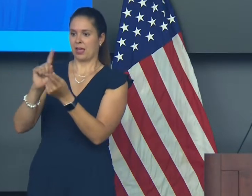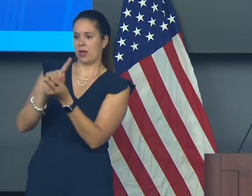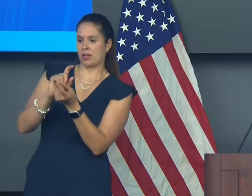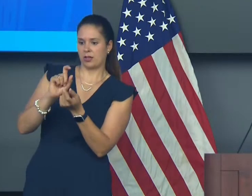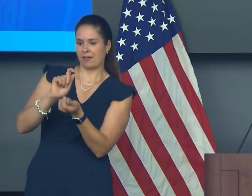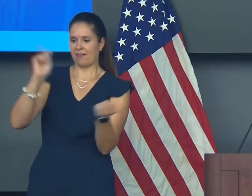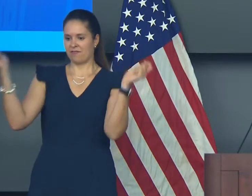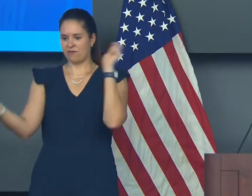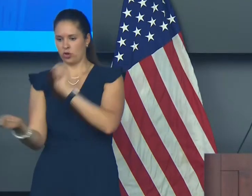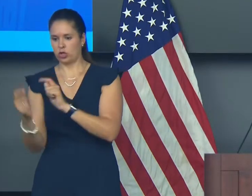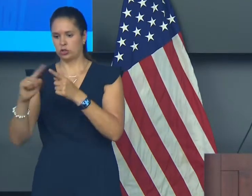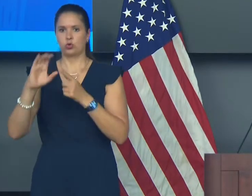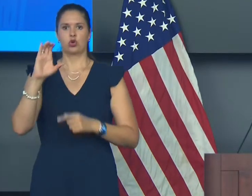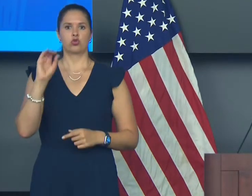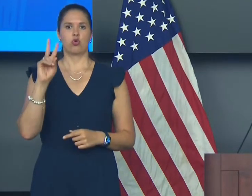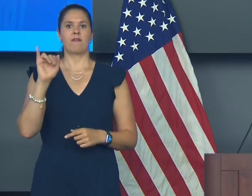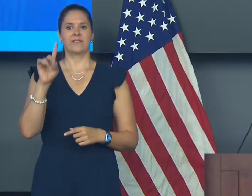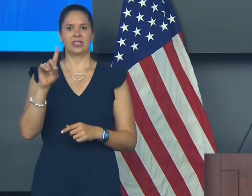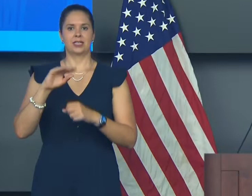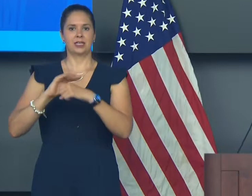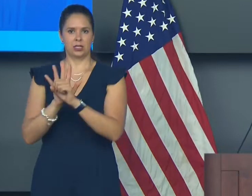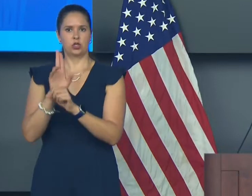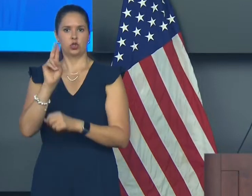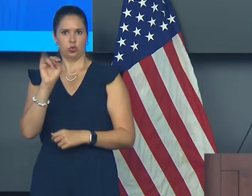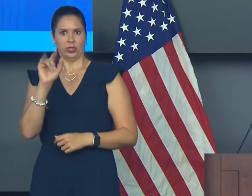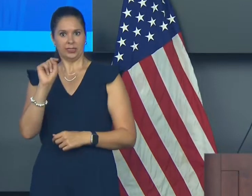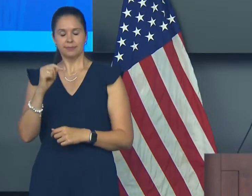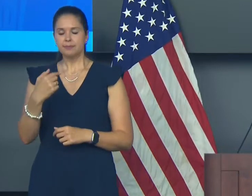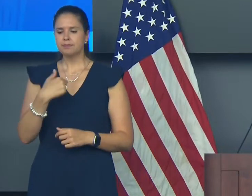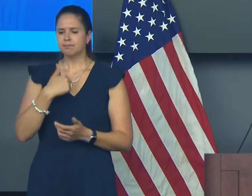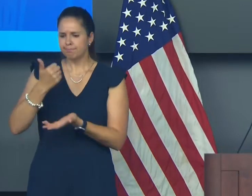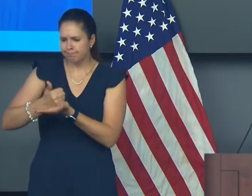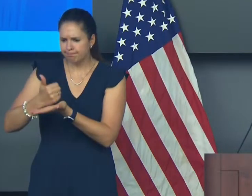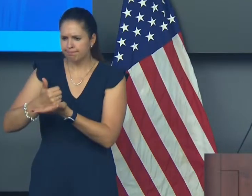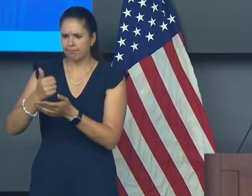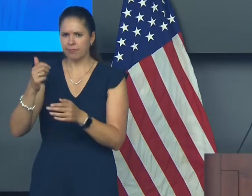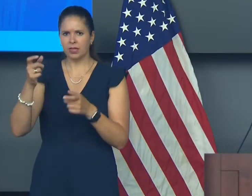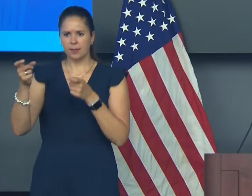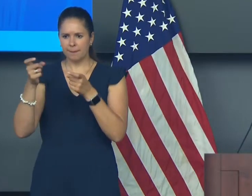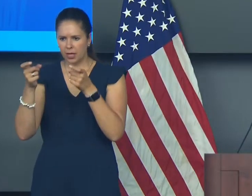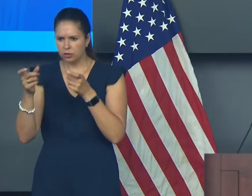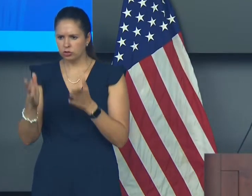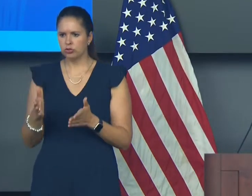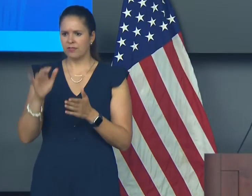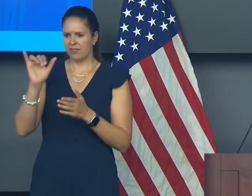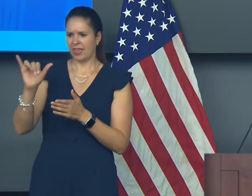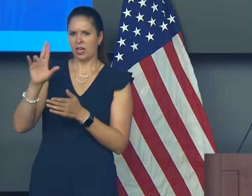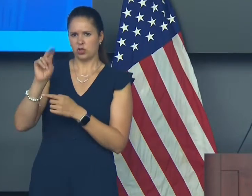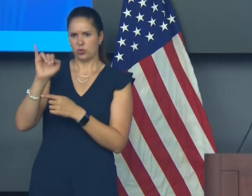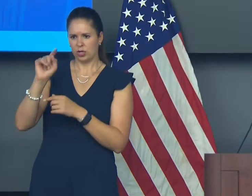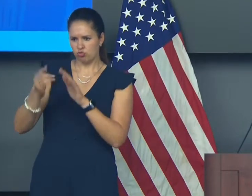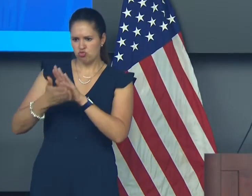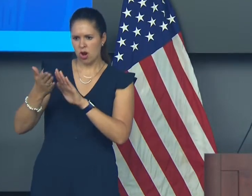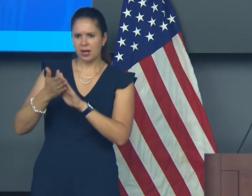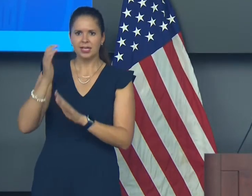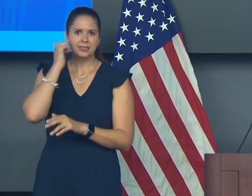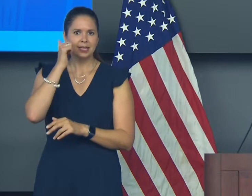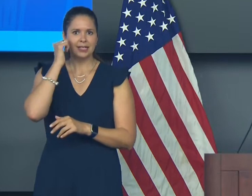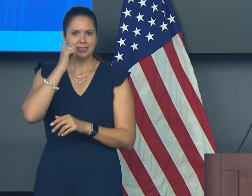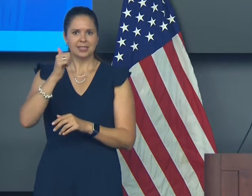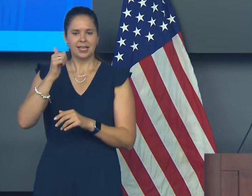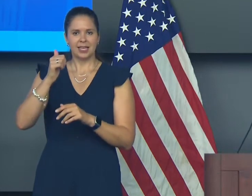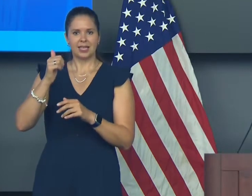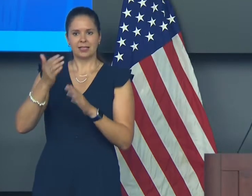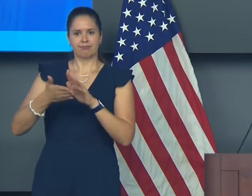converted into a COVID unit. And so I assisted the manager of that unit in running the day-to-day on that